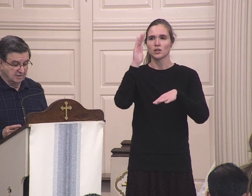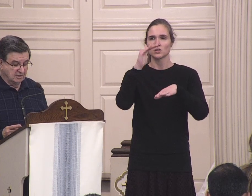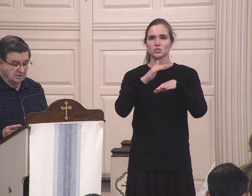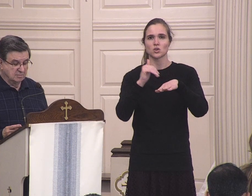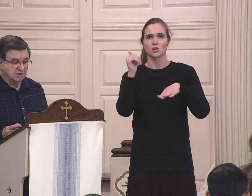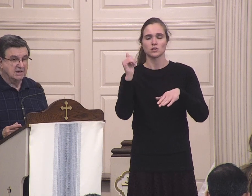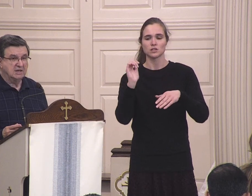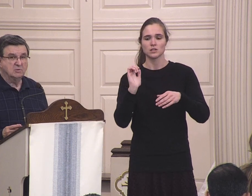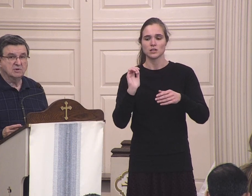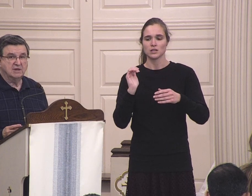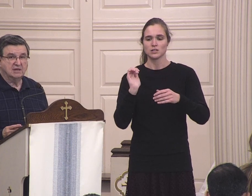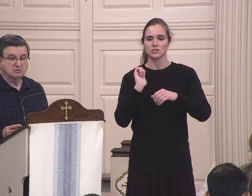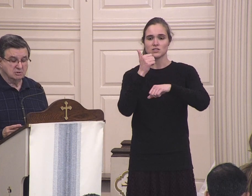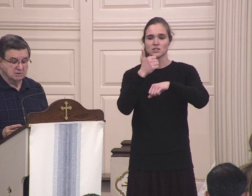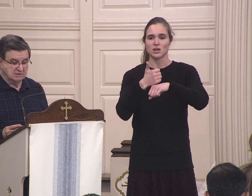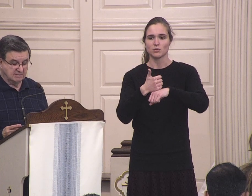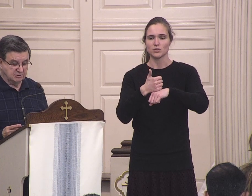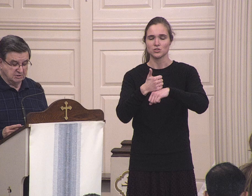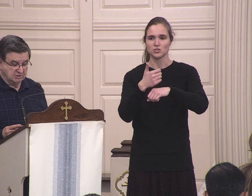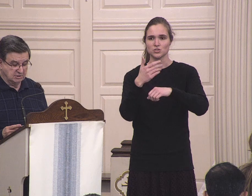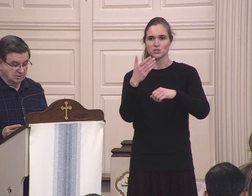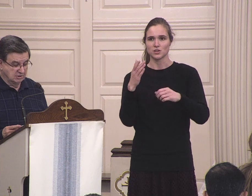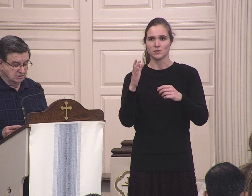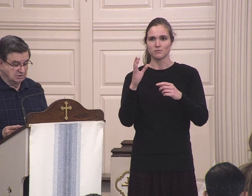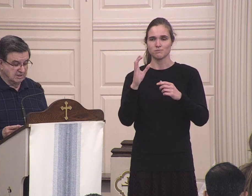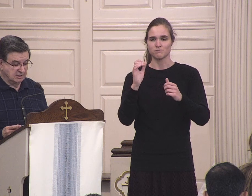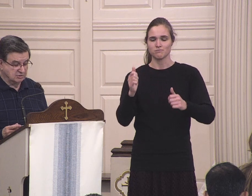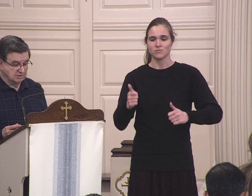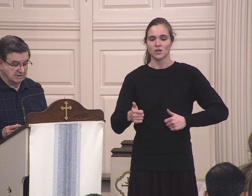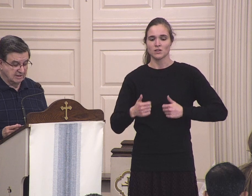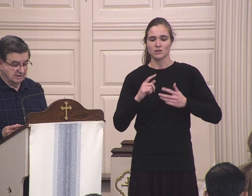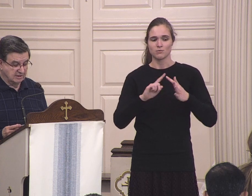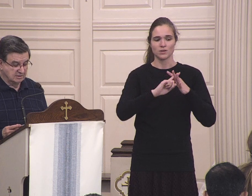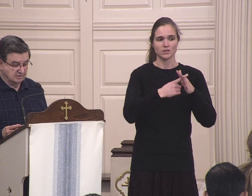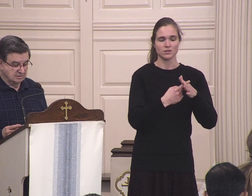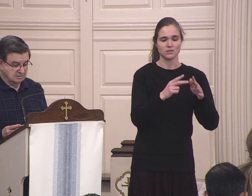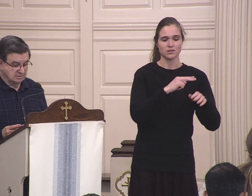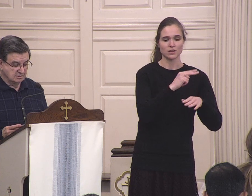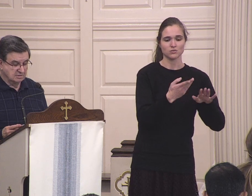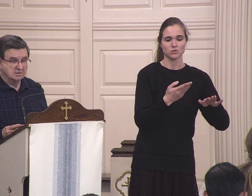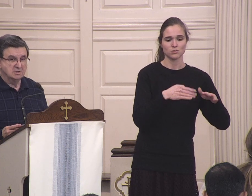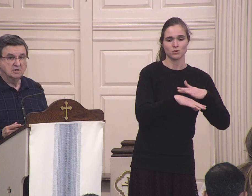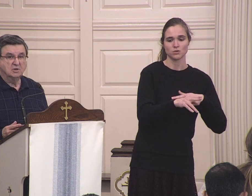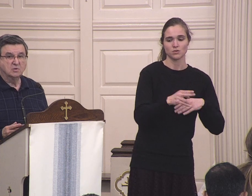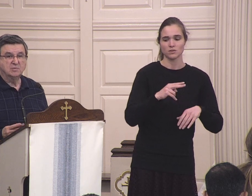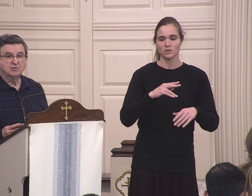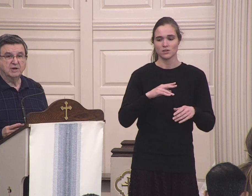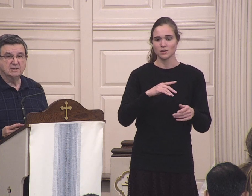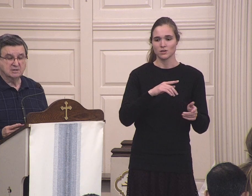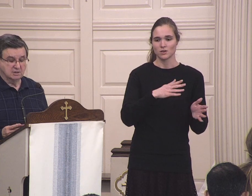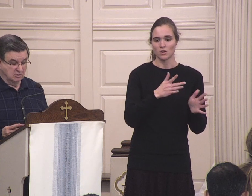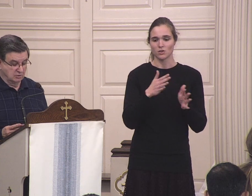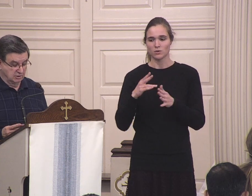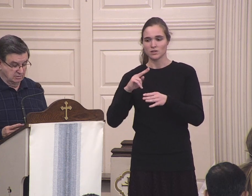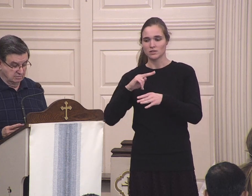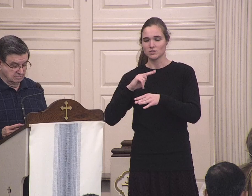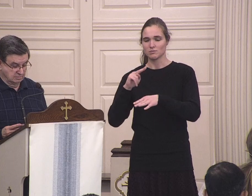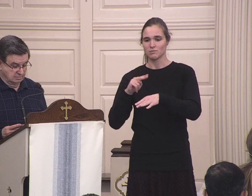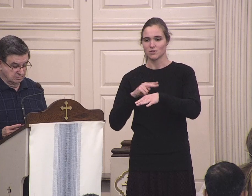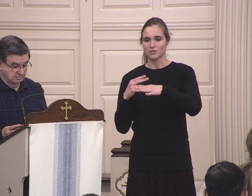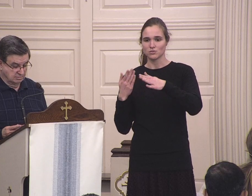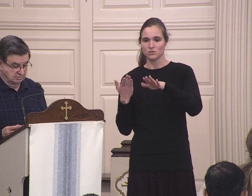life beginning with natural conception to natural death. We pray to the